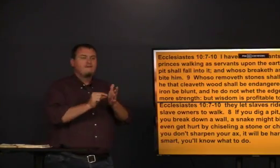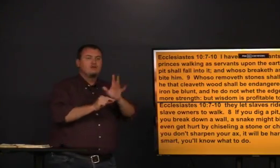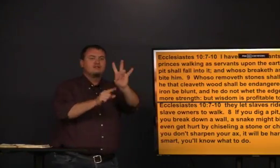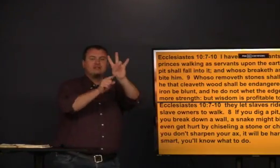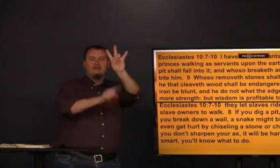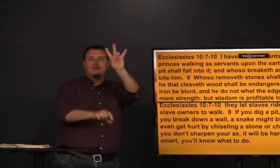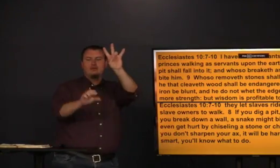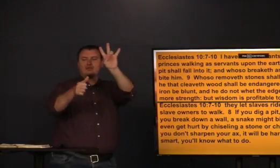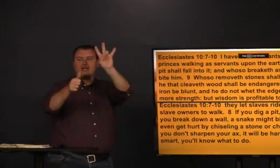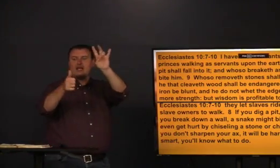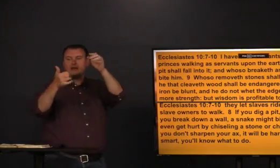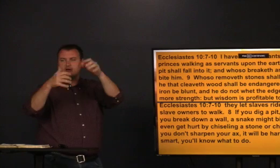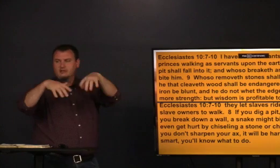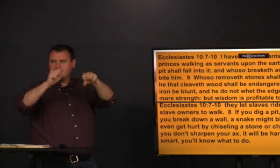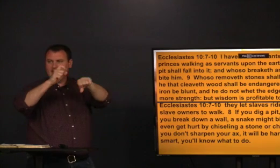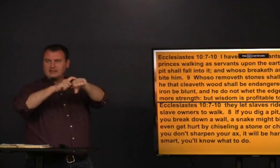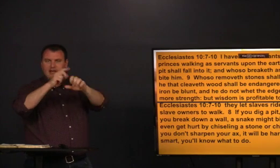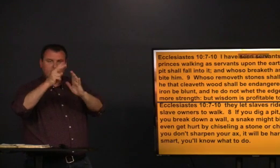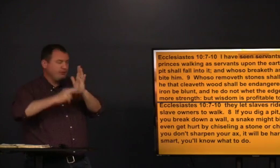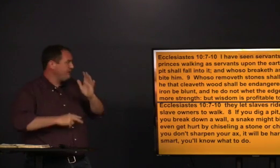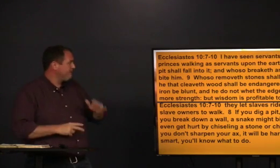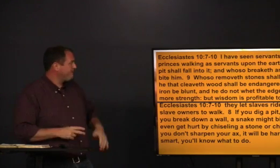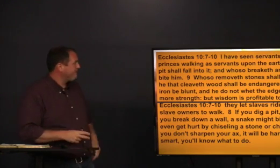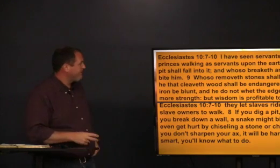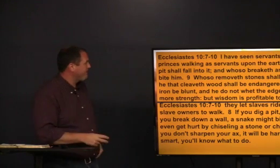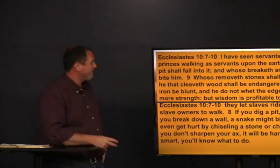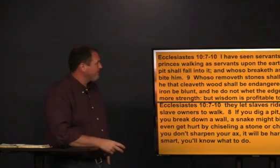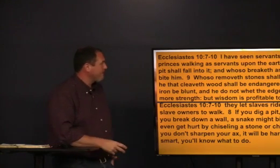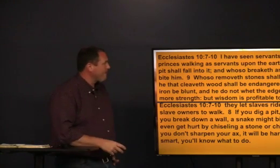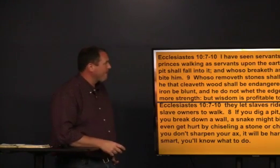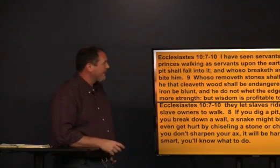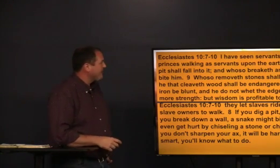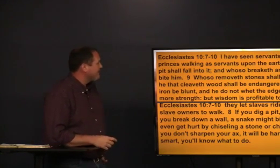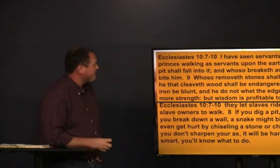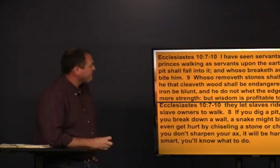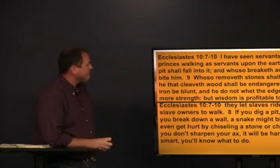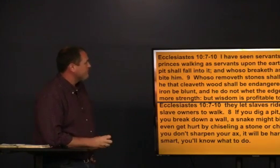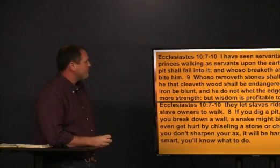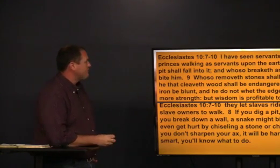Verse 7 through 10. Take time to read.